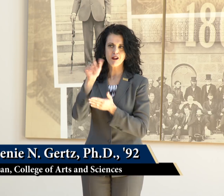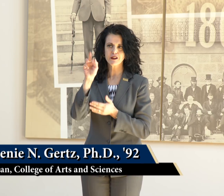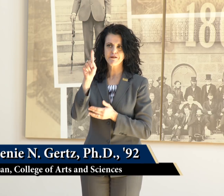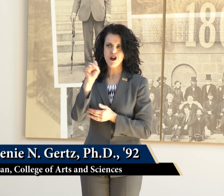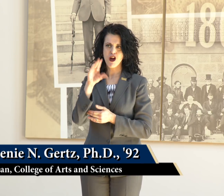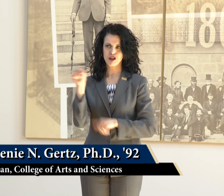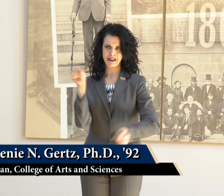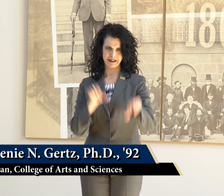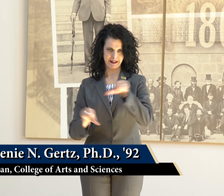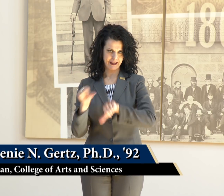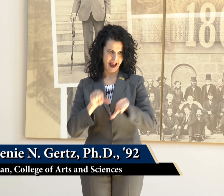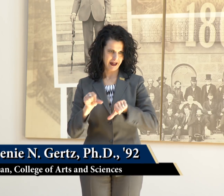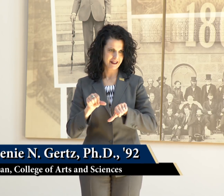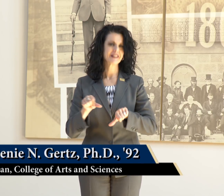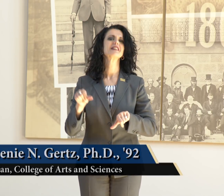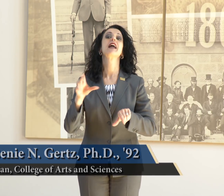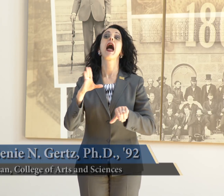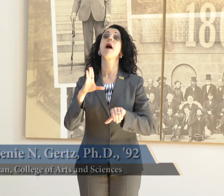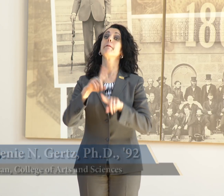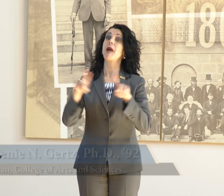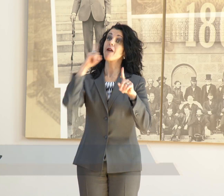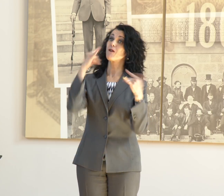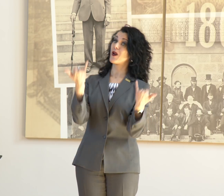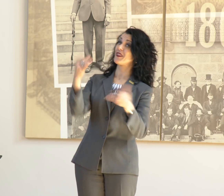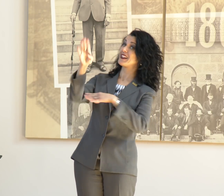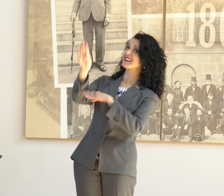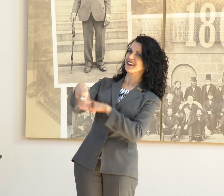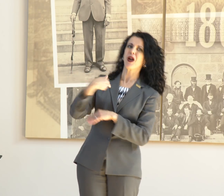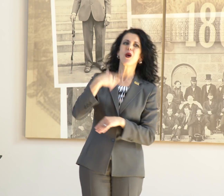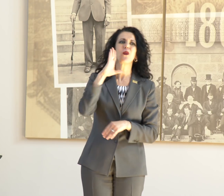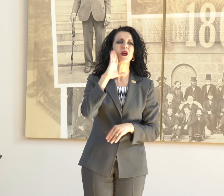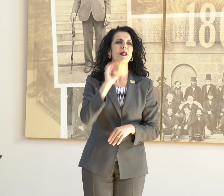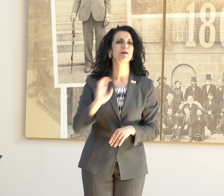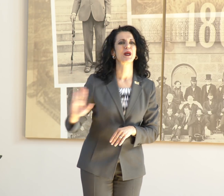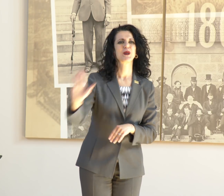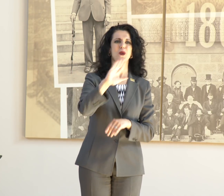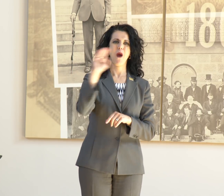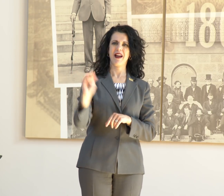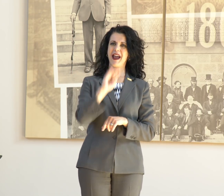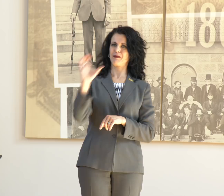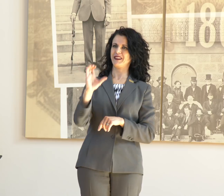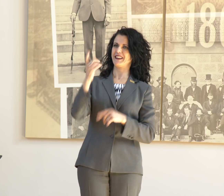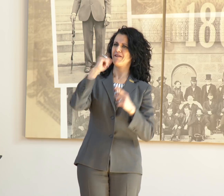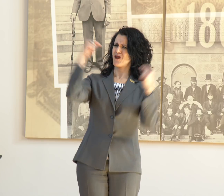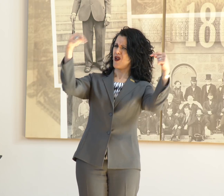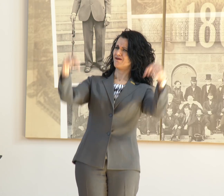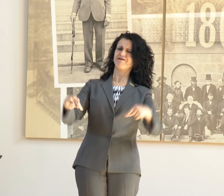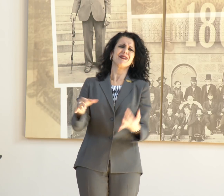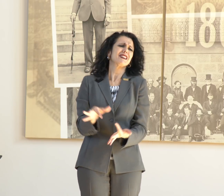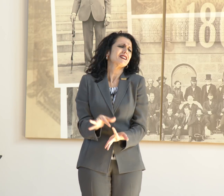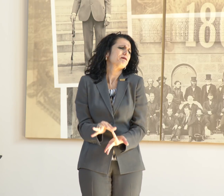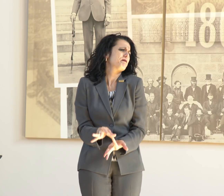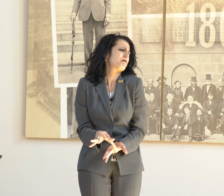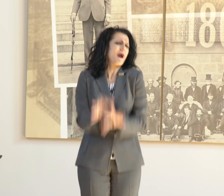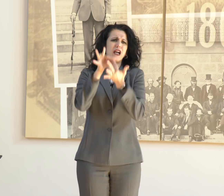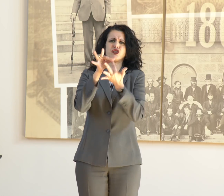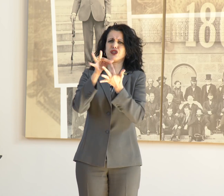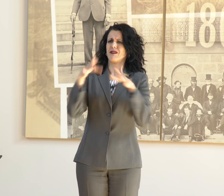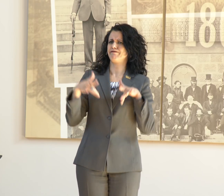and I work here as the Dean of the College of Arts and Sciences. But for this afternoon, I will be your MC for